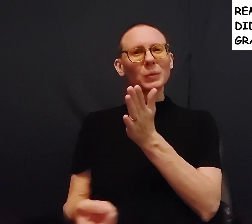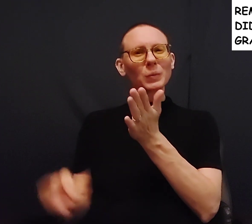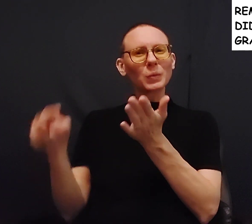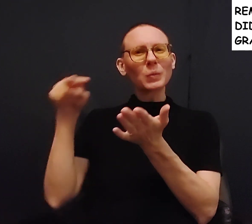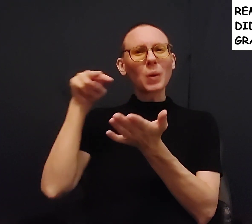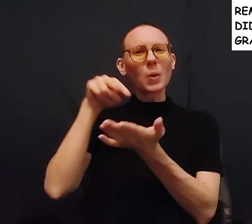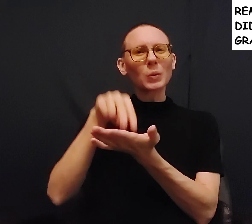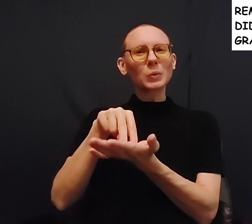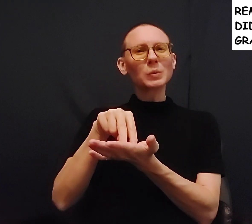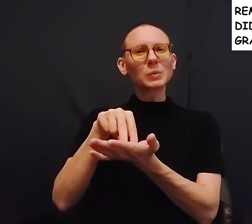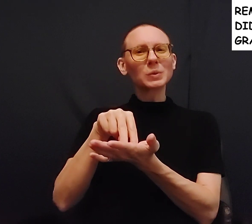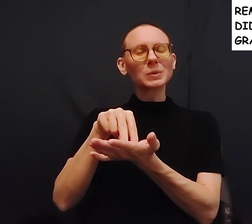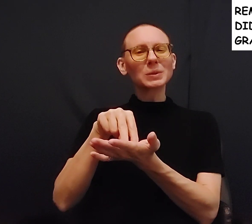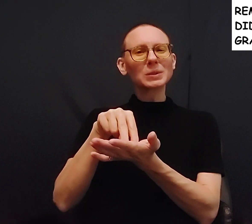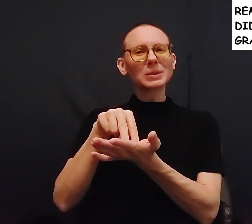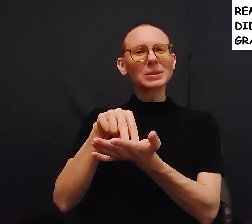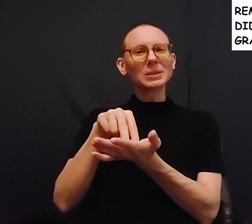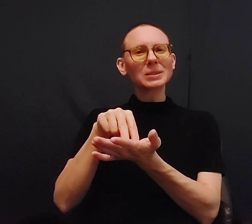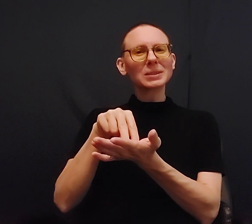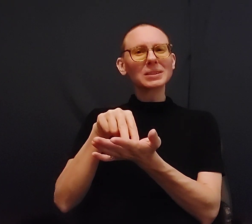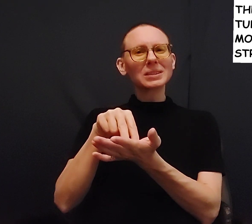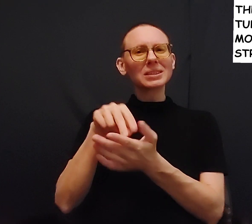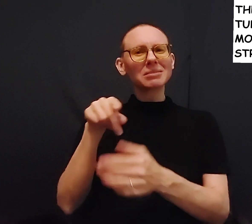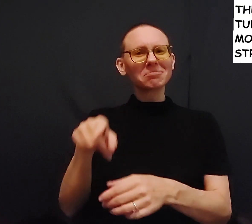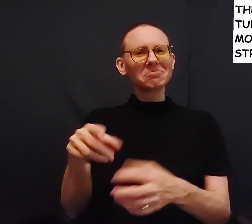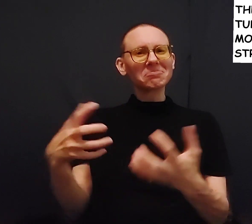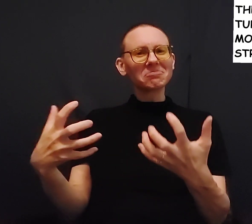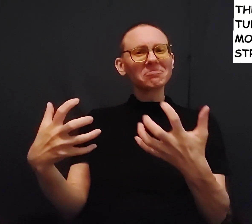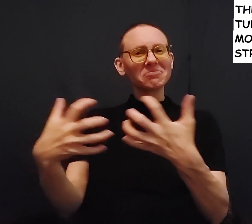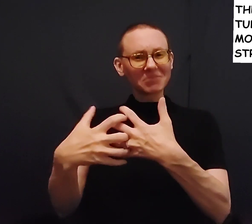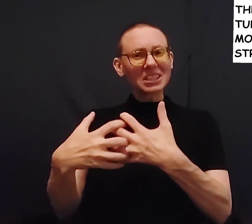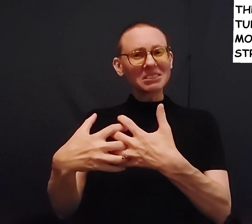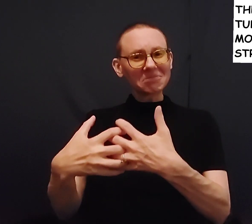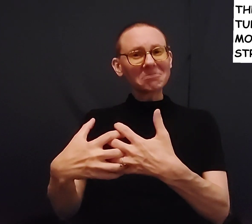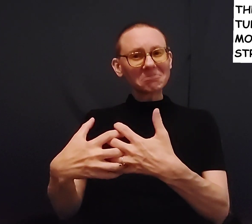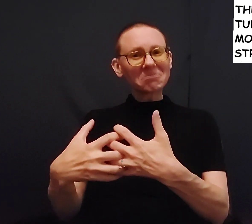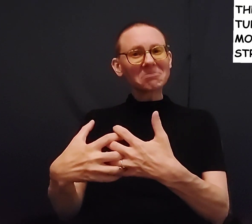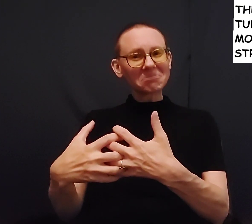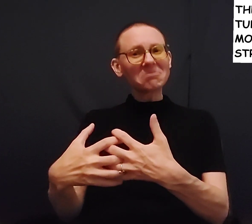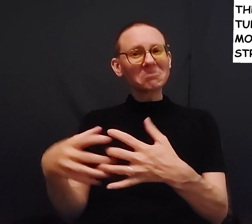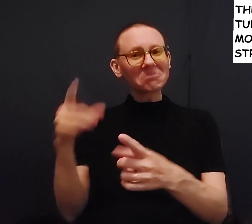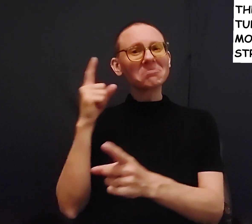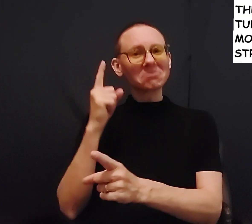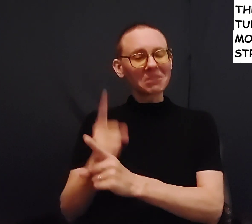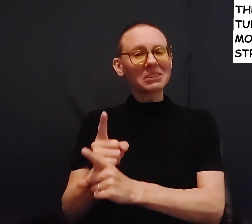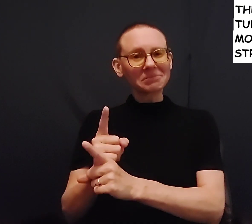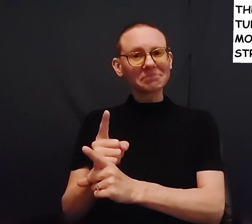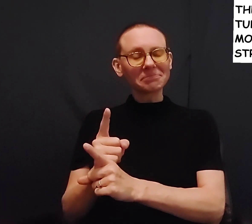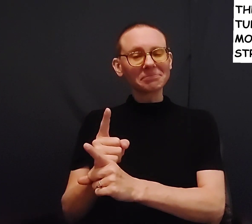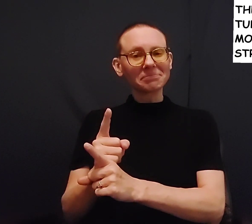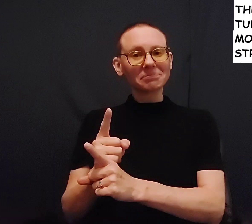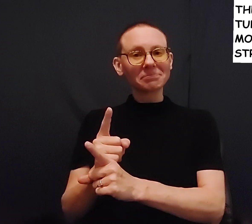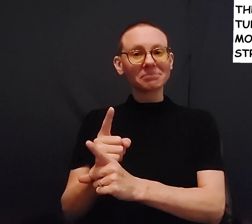He rose again. So then the crucifixion turns out to be more like the striking of a